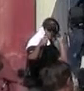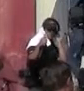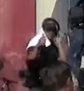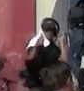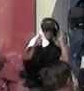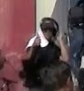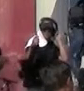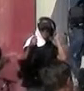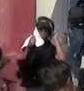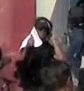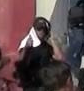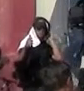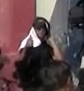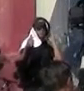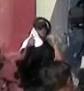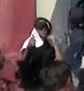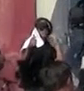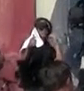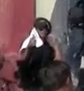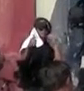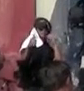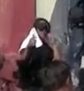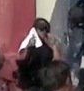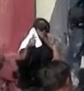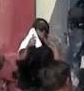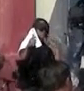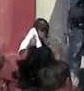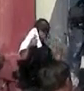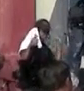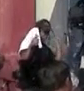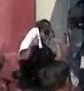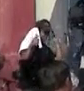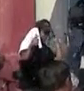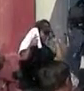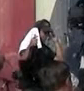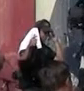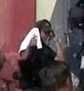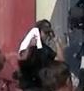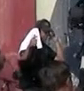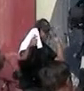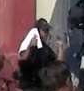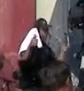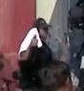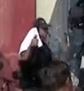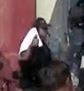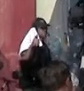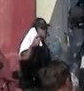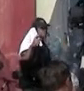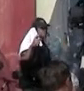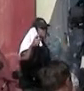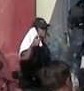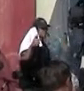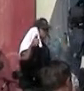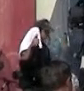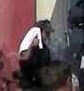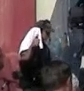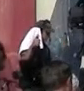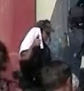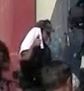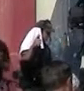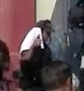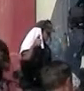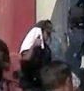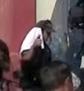the Jeffersons, the Lincolns of this generation? Today, America finds itself